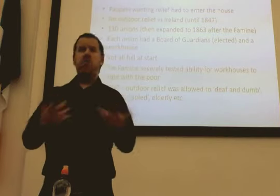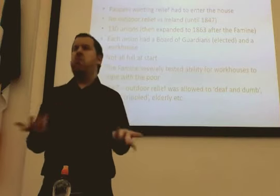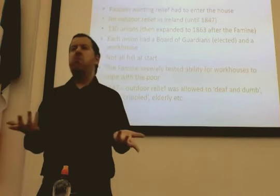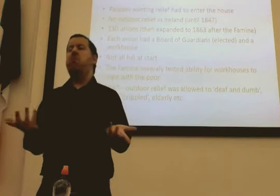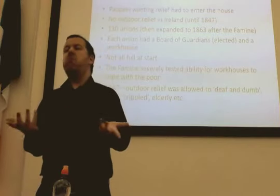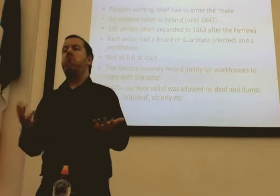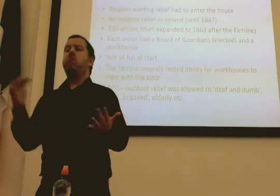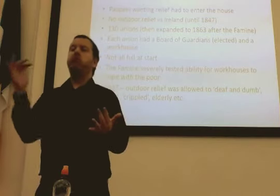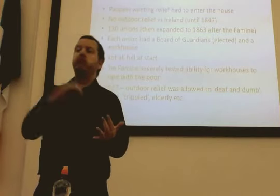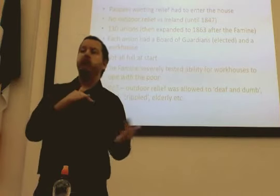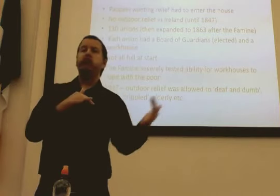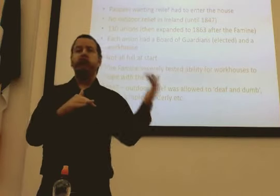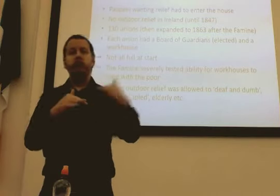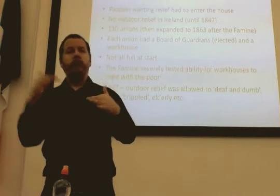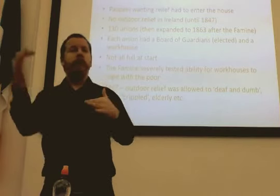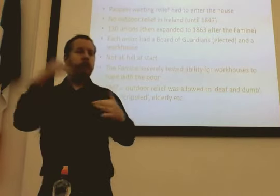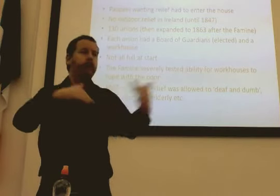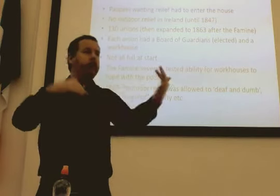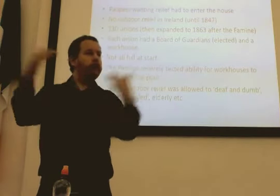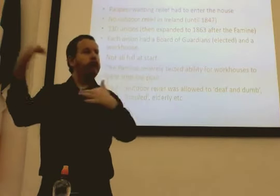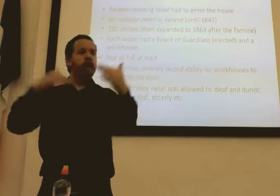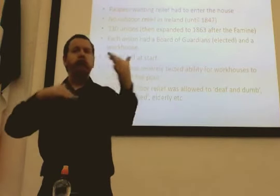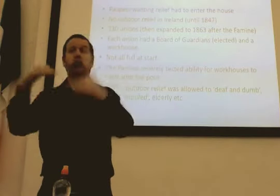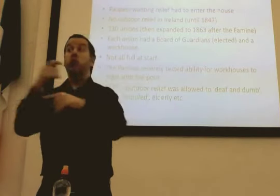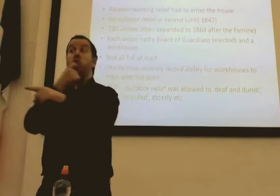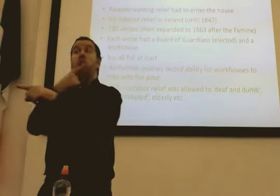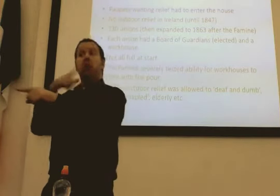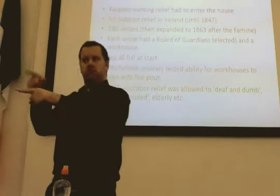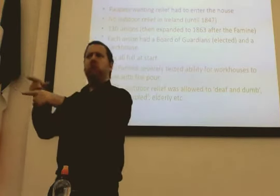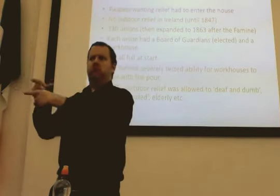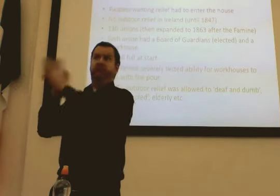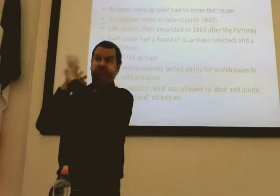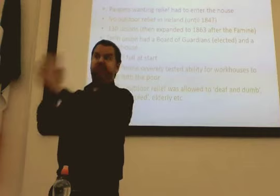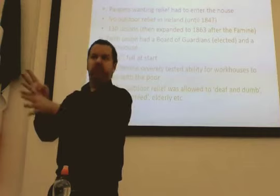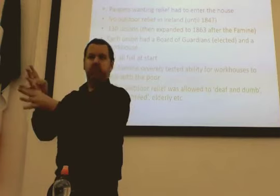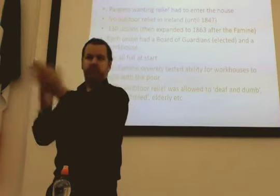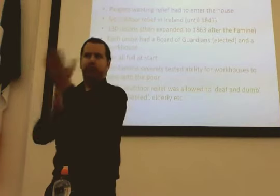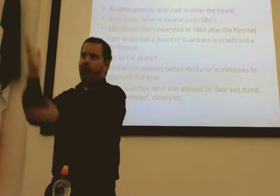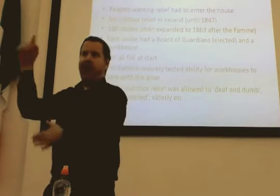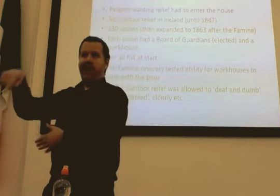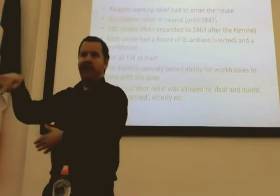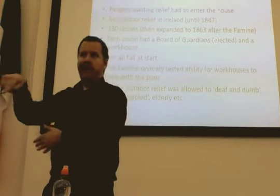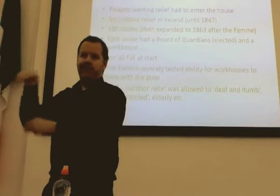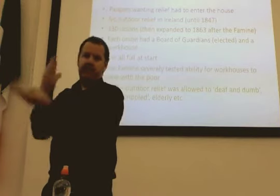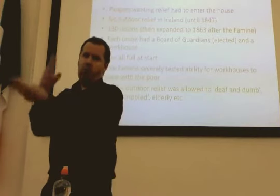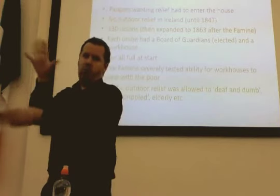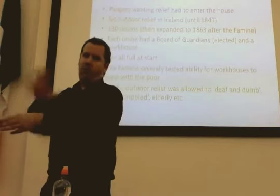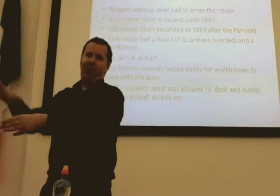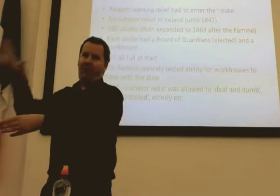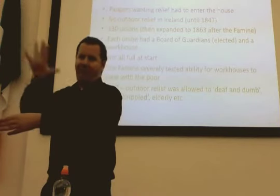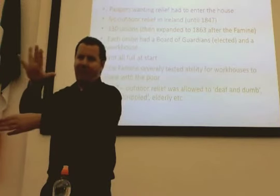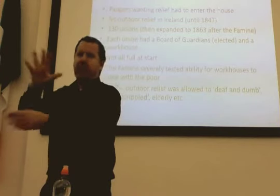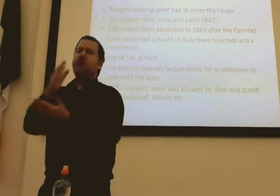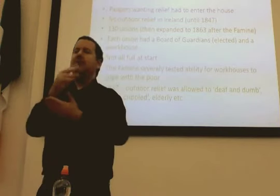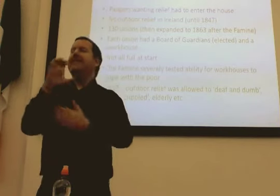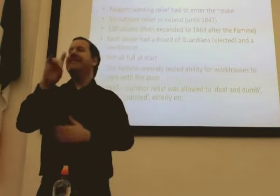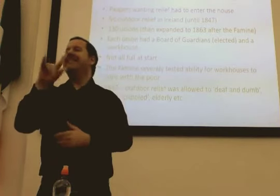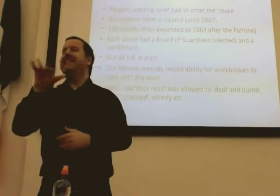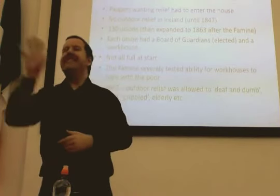it took a very long time for people to actually avail of the service, and it kind of started dribs and drabs of people actually using workhouses. In Dublin, because it was an